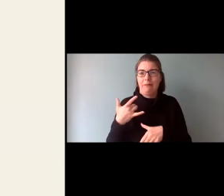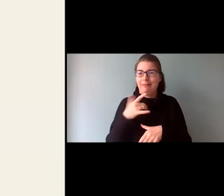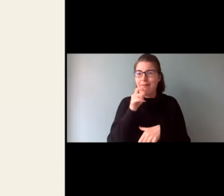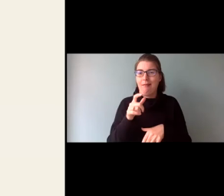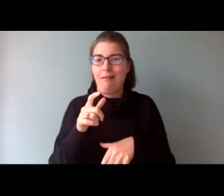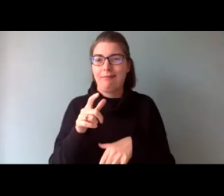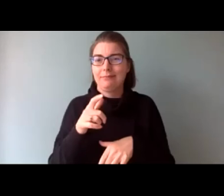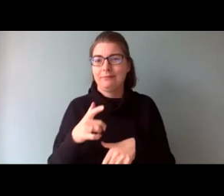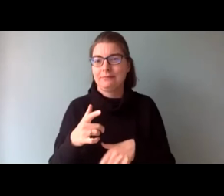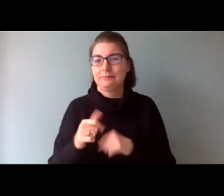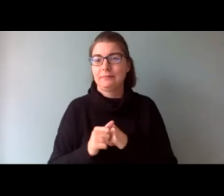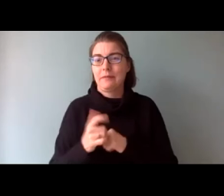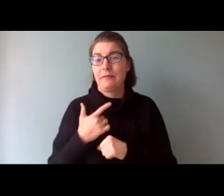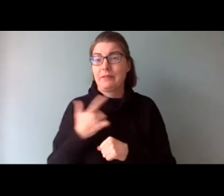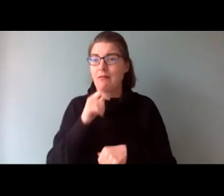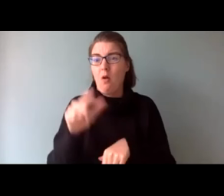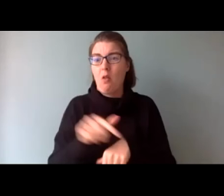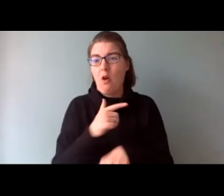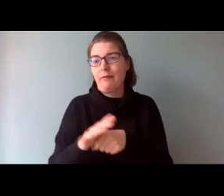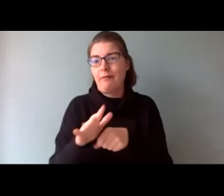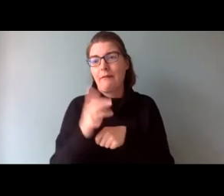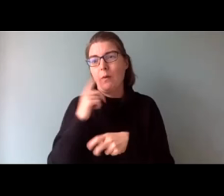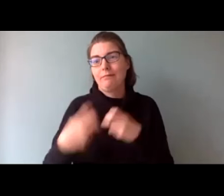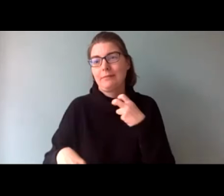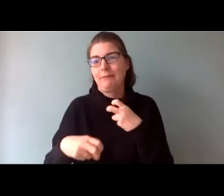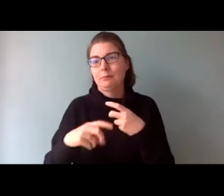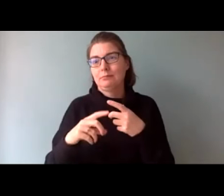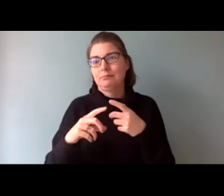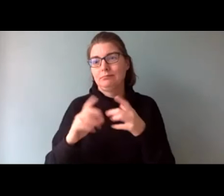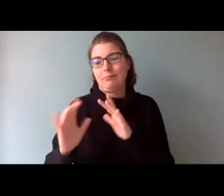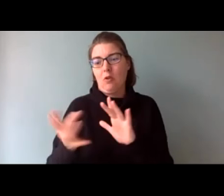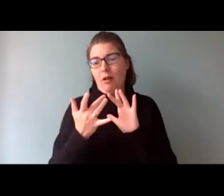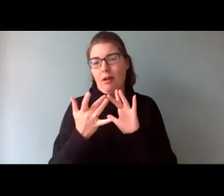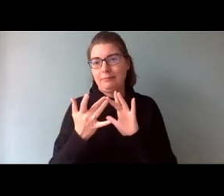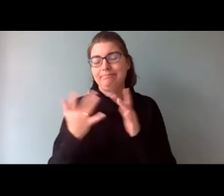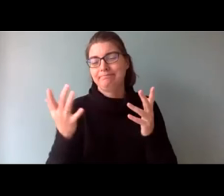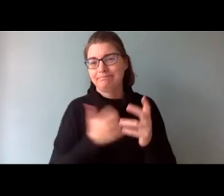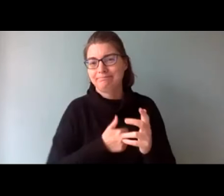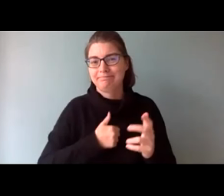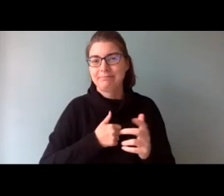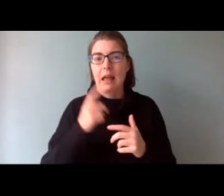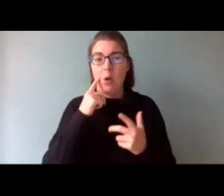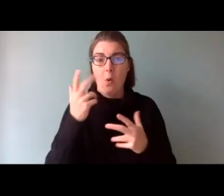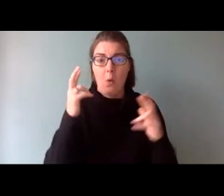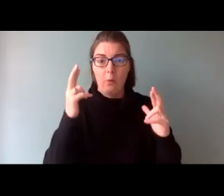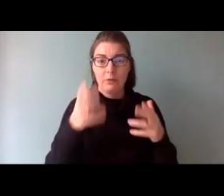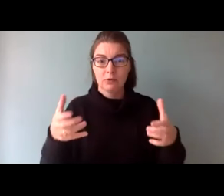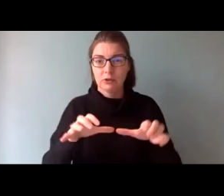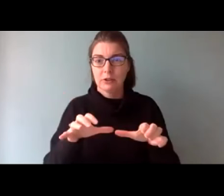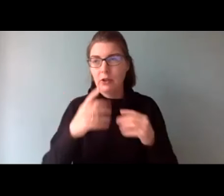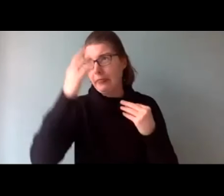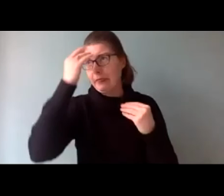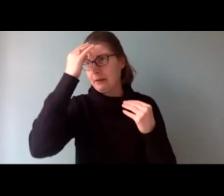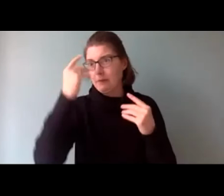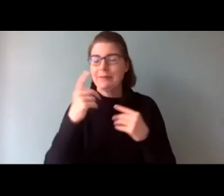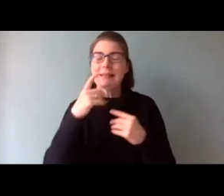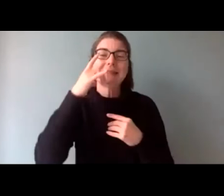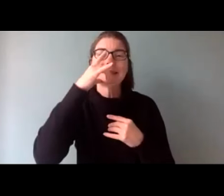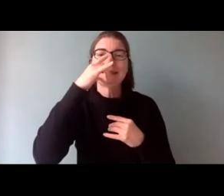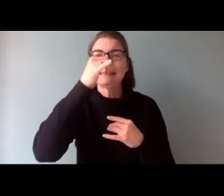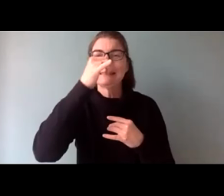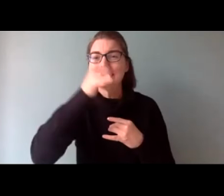the difficult pieces of going remote. So I hope everyone had the chance to sort of think of a silly question,